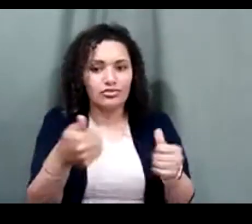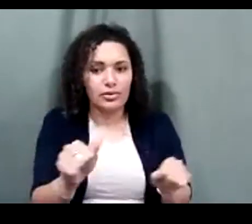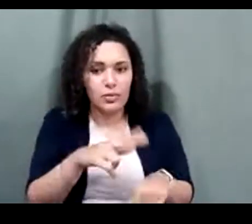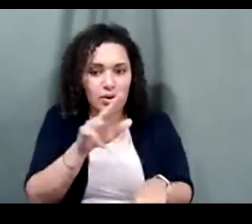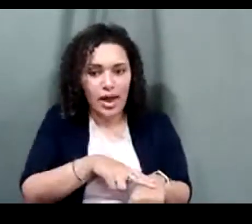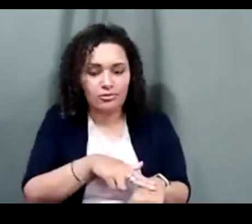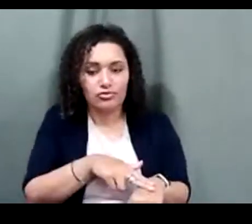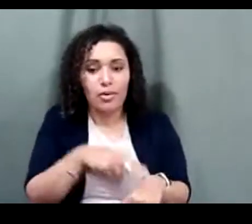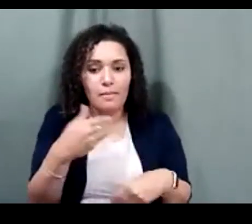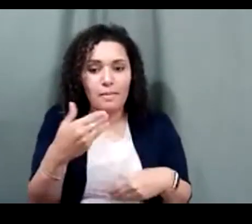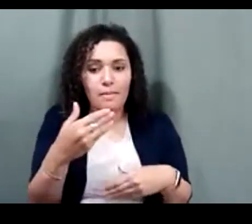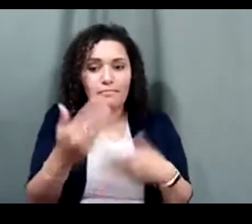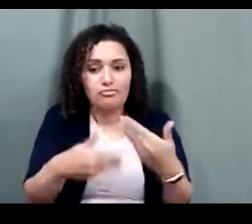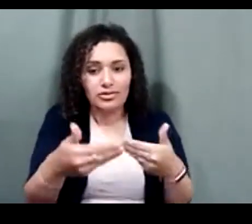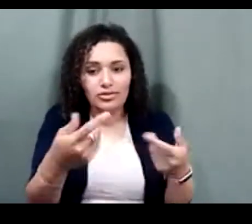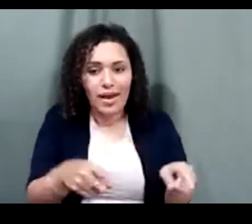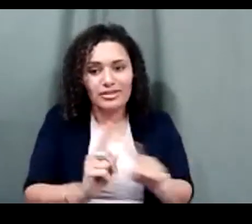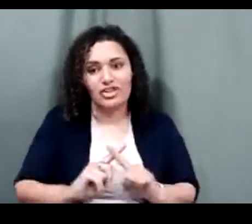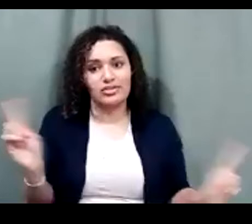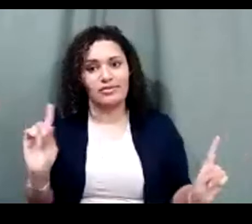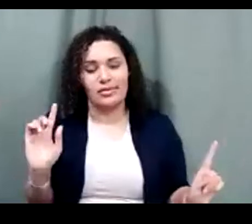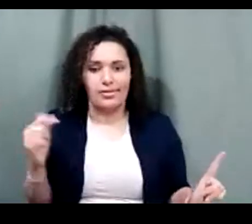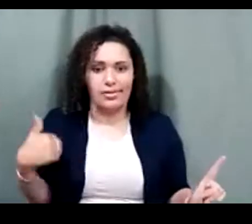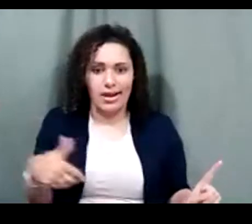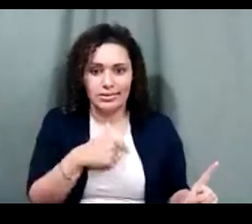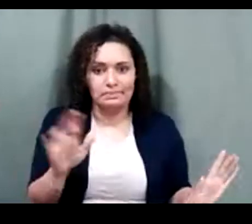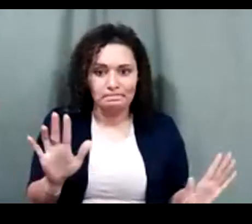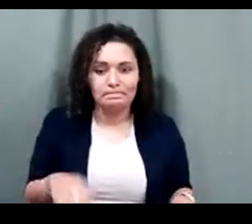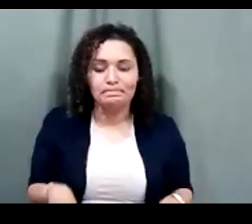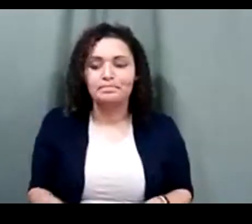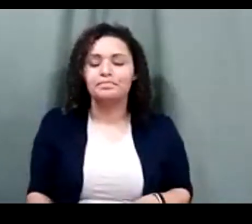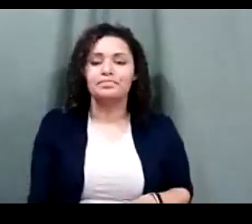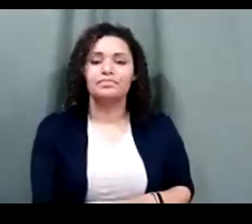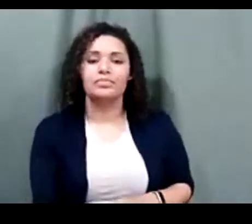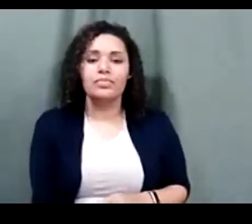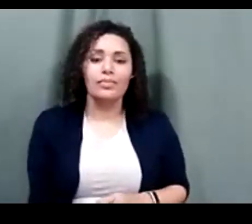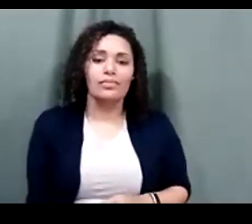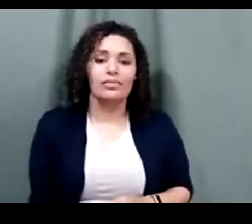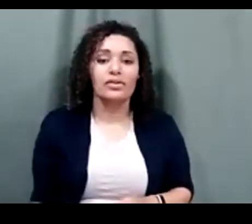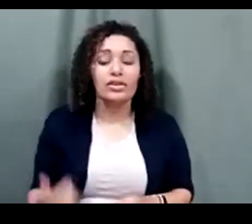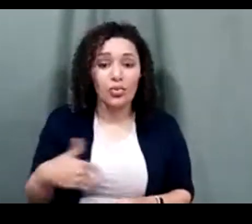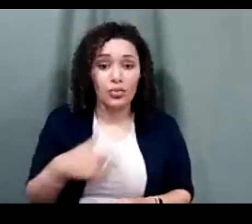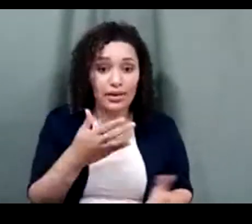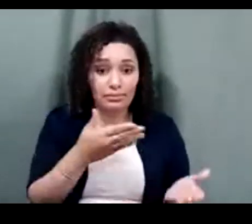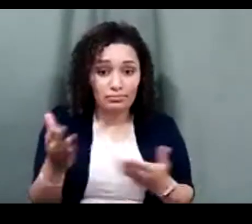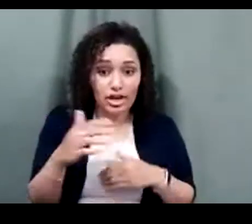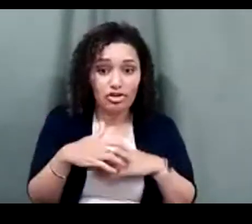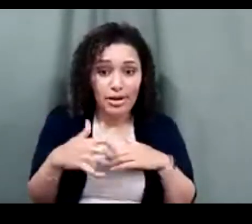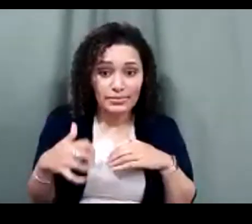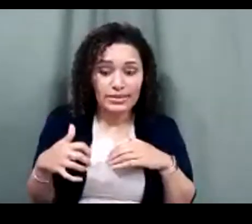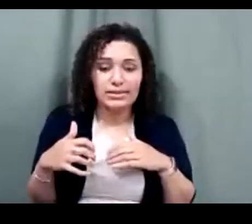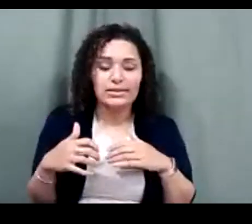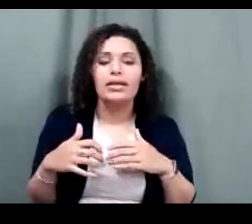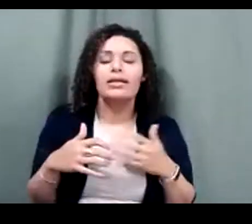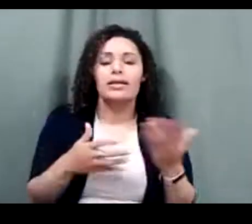process to happen, but in a very different way than we are. So yeah, we bring grapes in, and then all right, we've got a